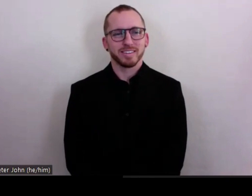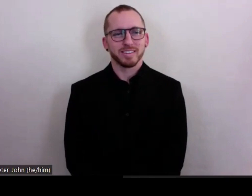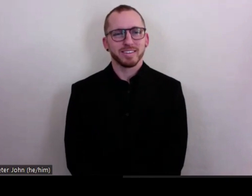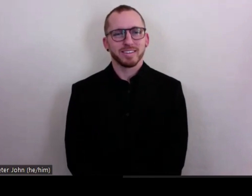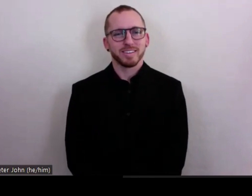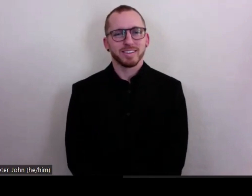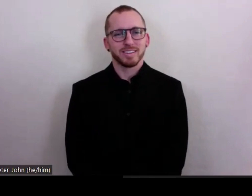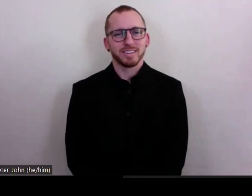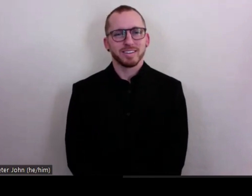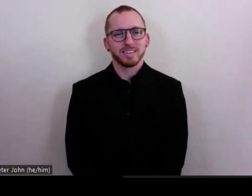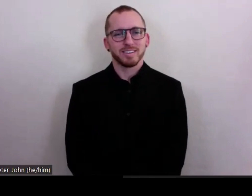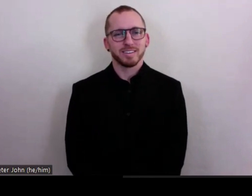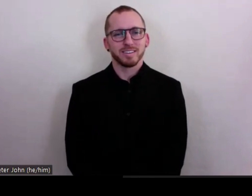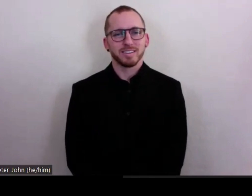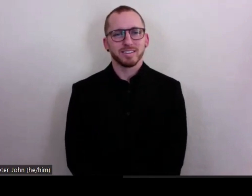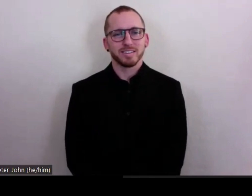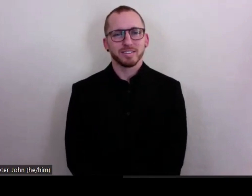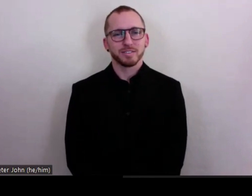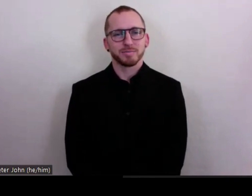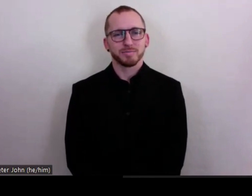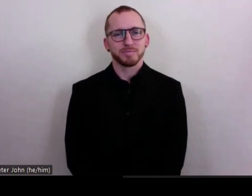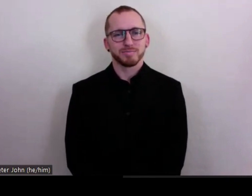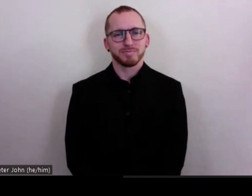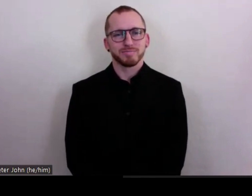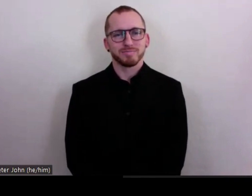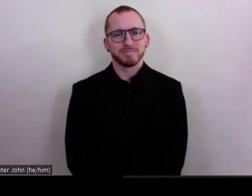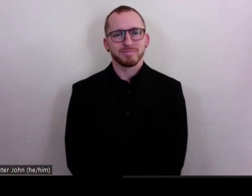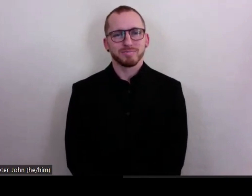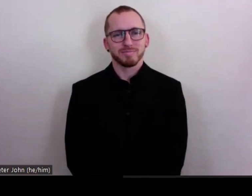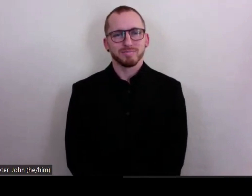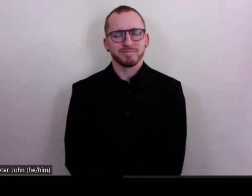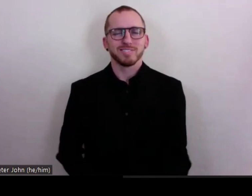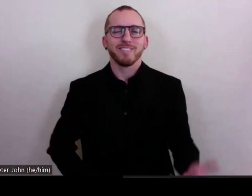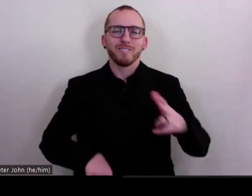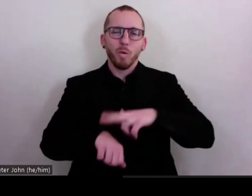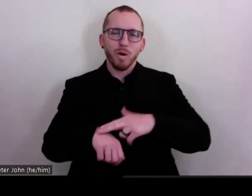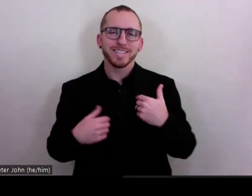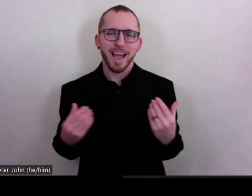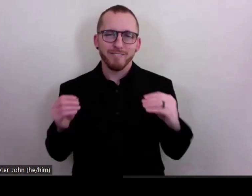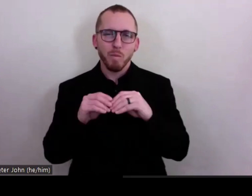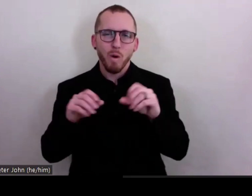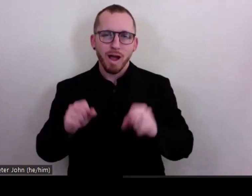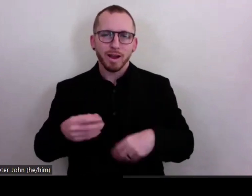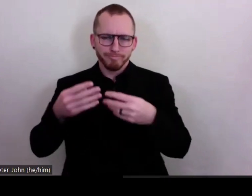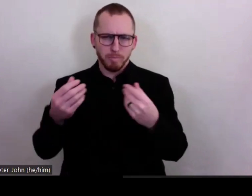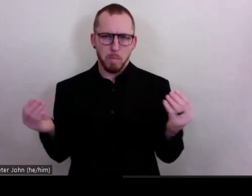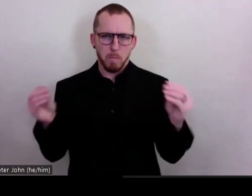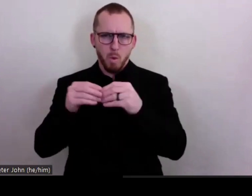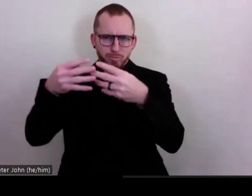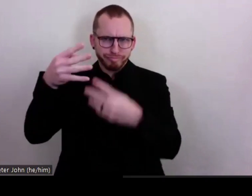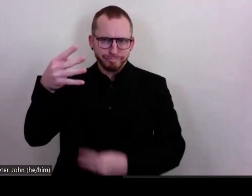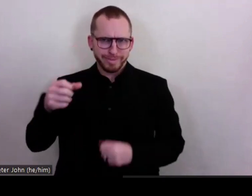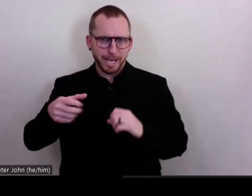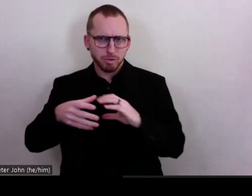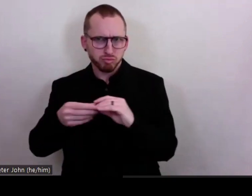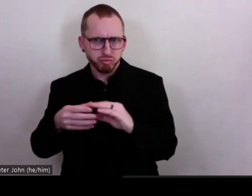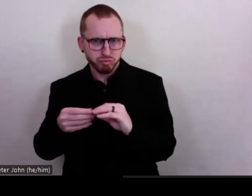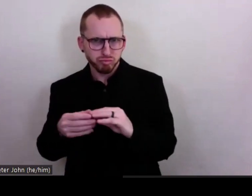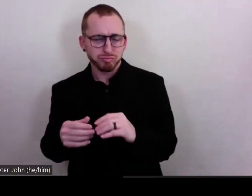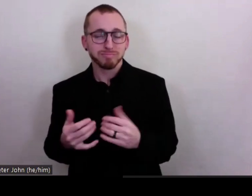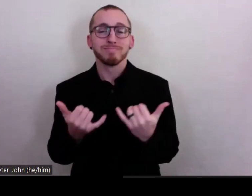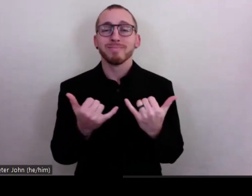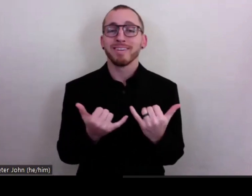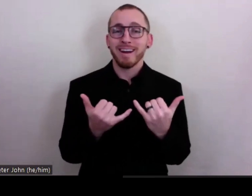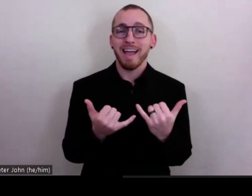So there are, of course, more things that I can talk about, but now that we are going to have the session where we're going to